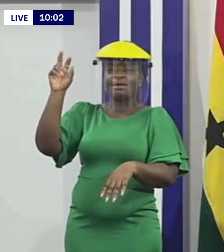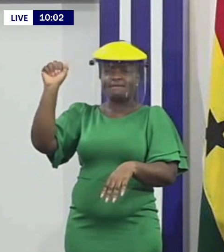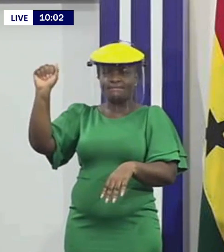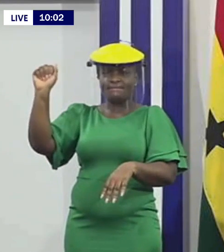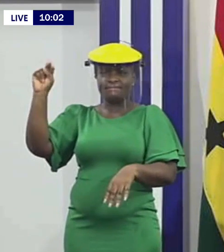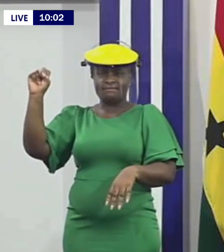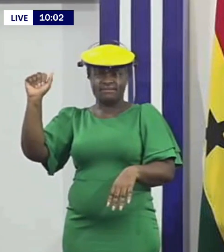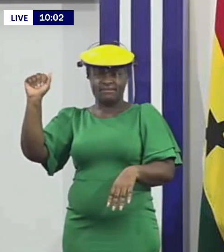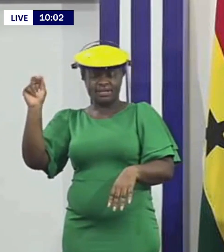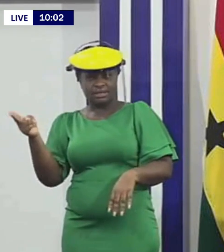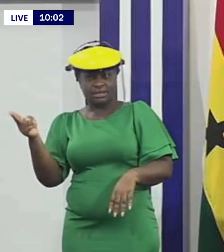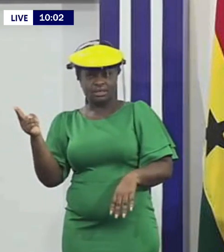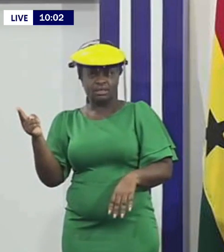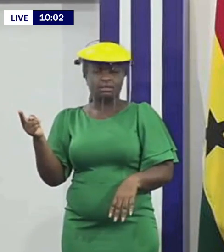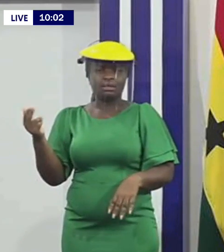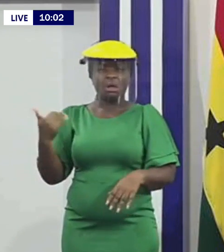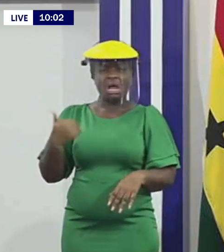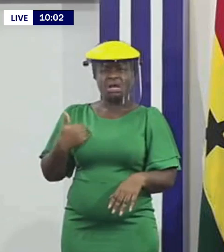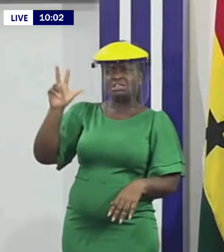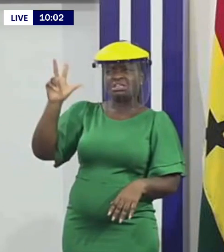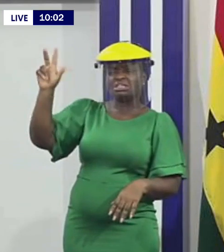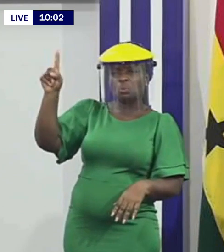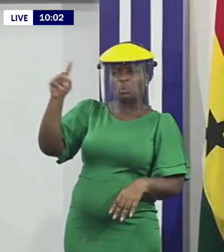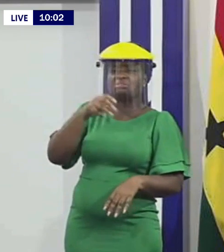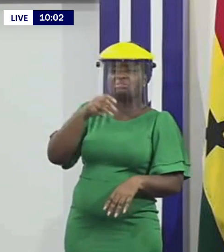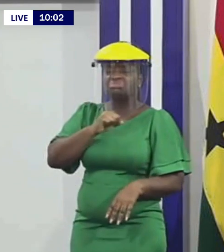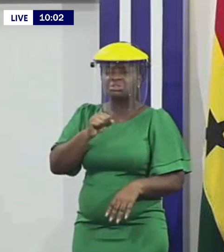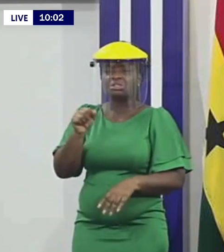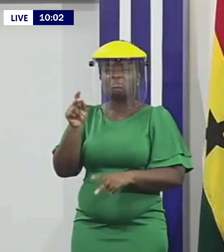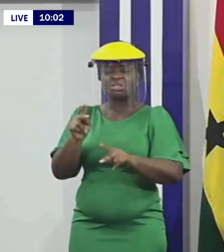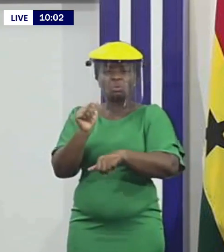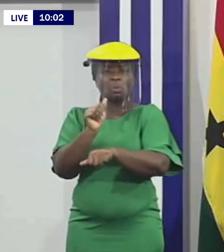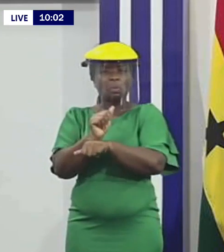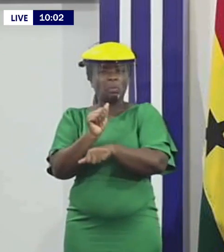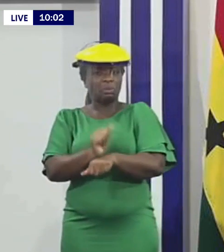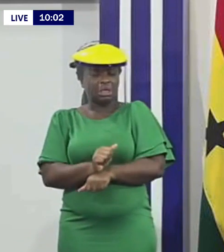had. This is a 31-year-old who works